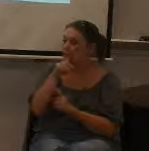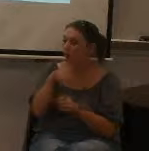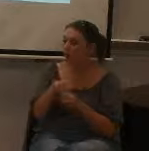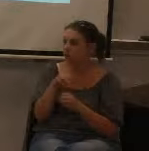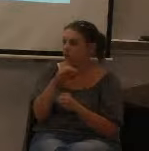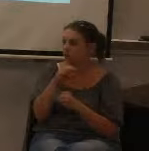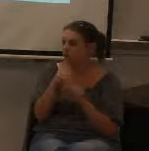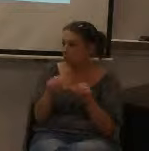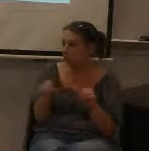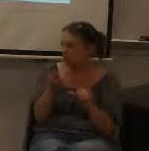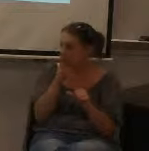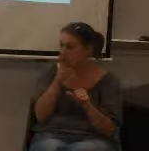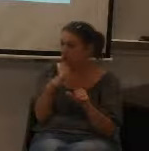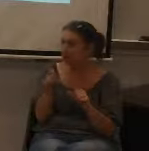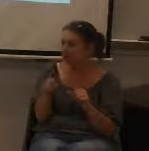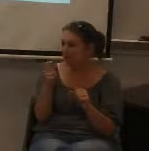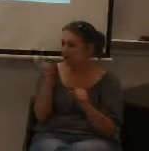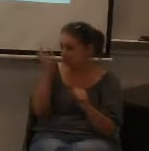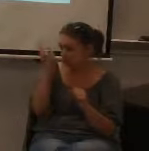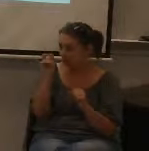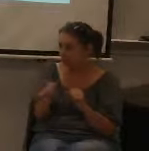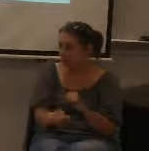terms.